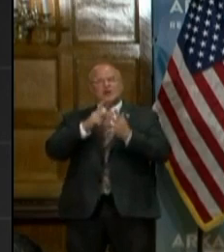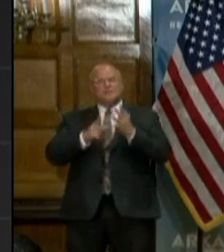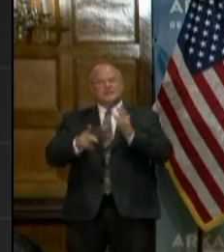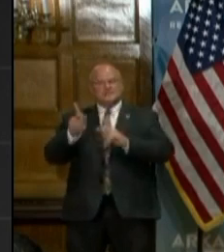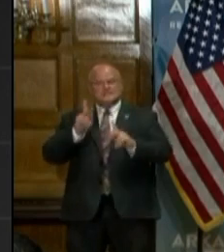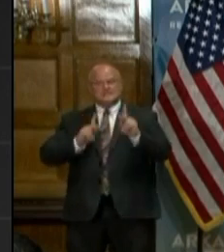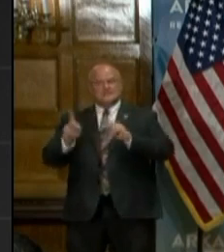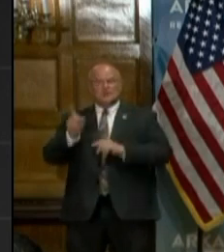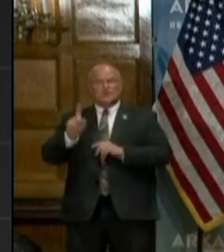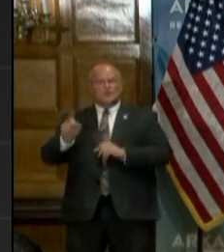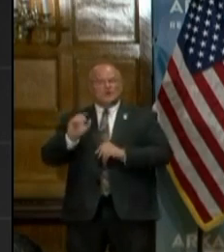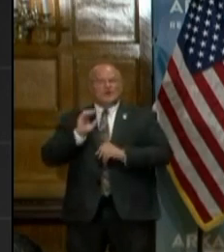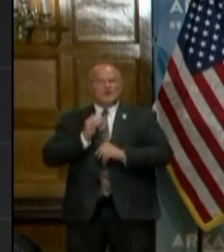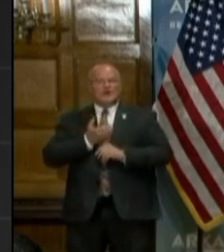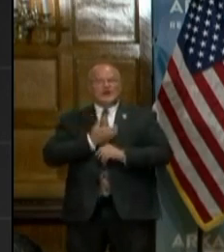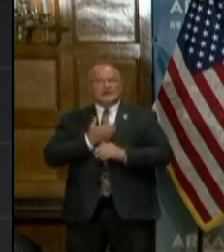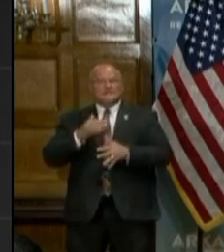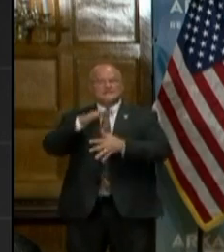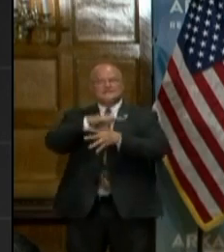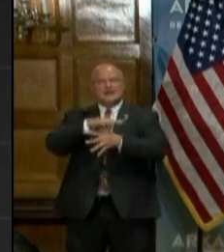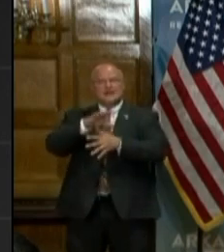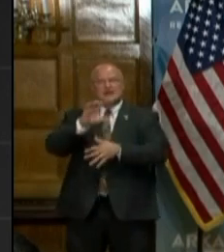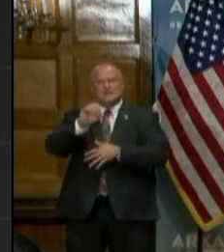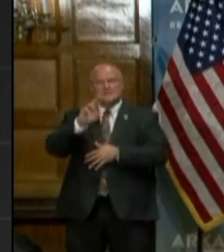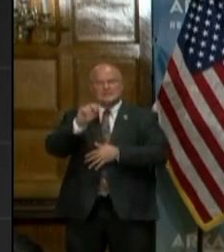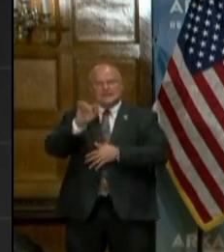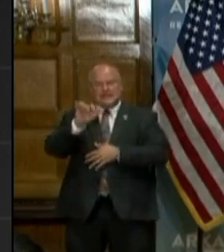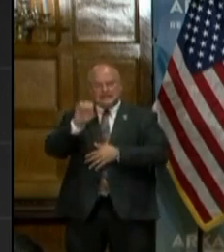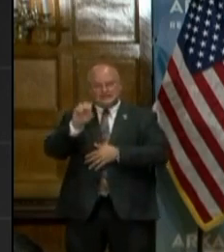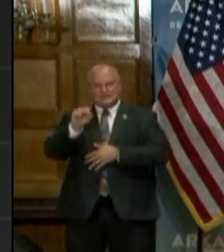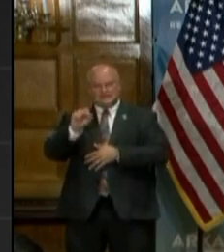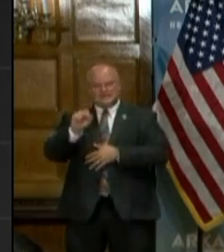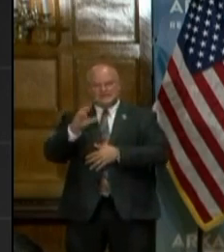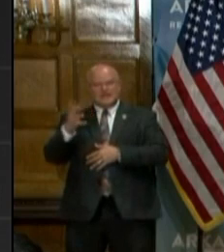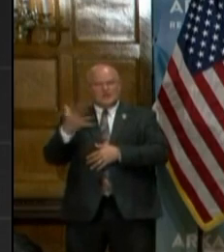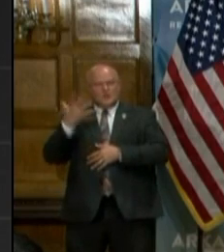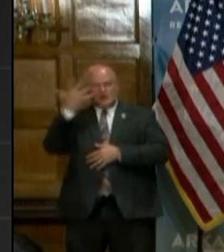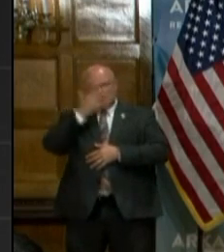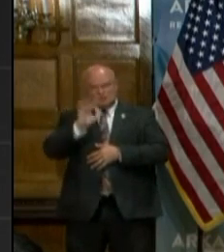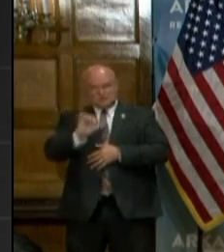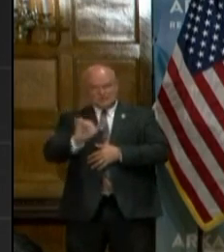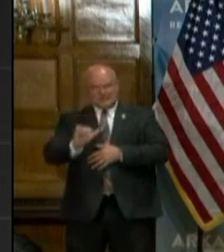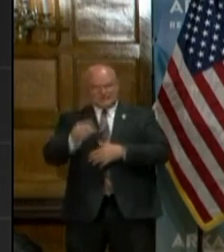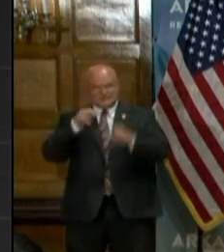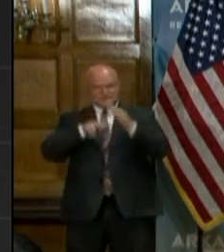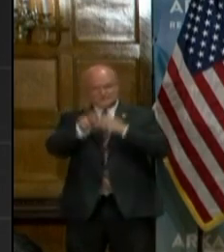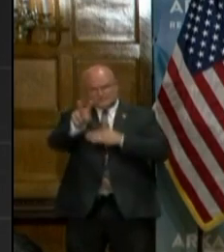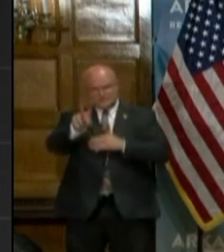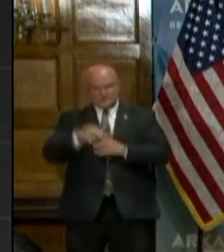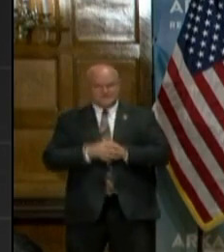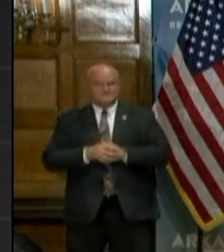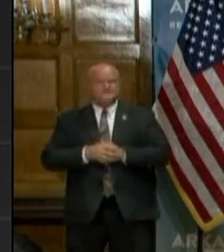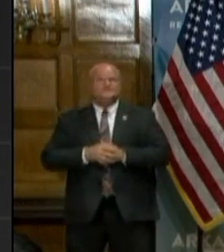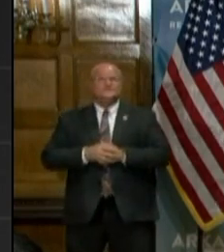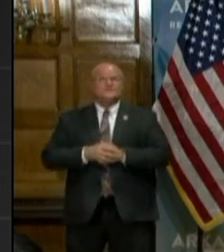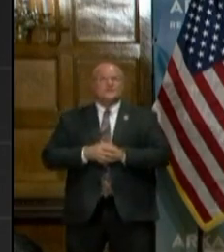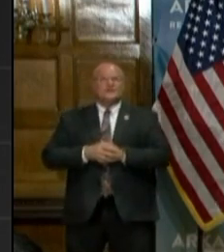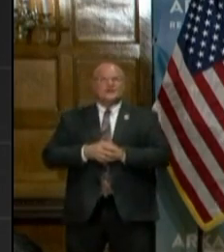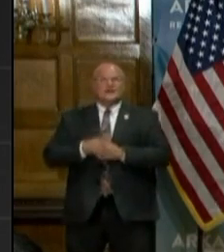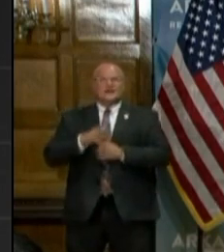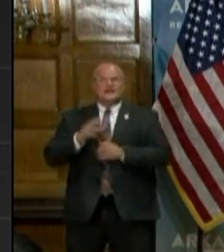basis where are our top counties and what is the shape of those curves, their trajectories. And